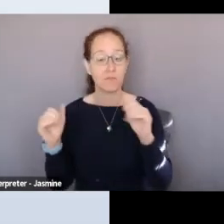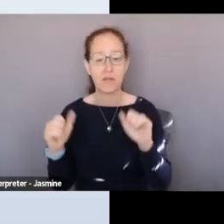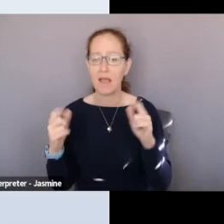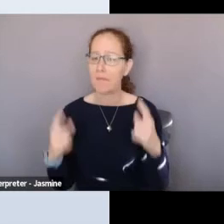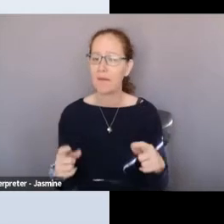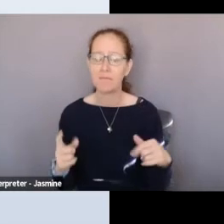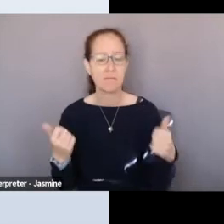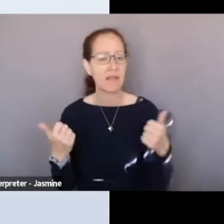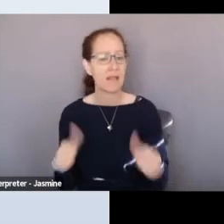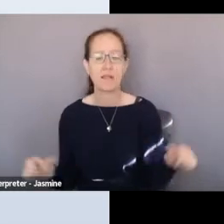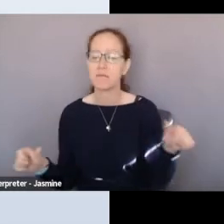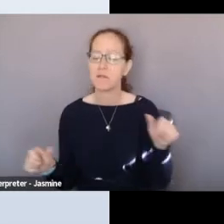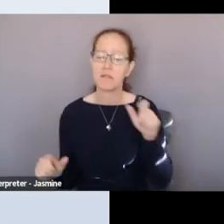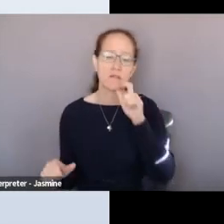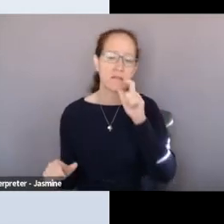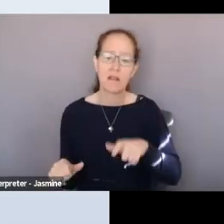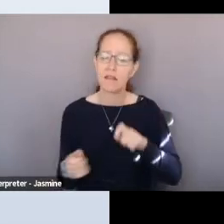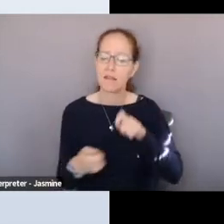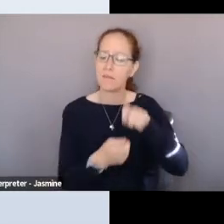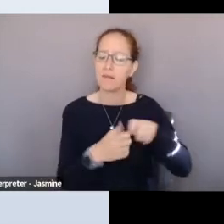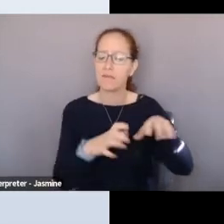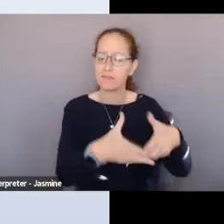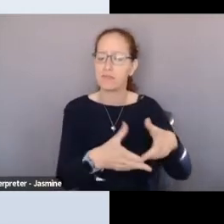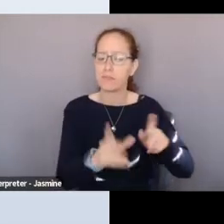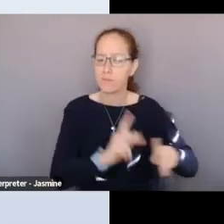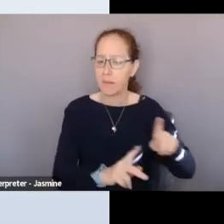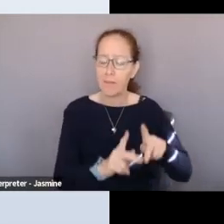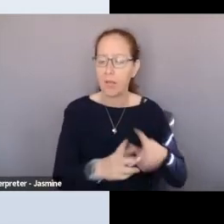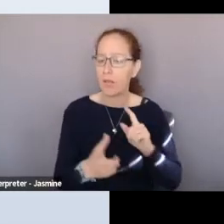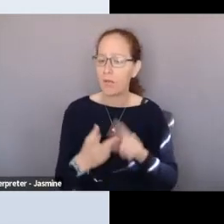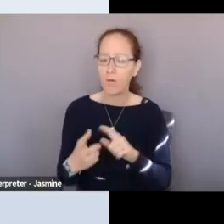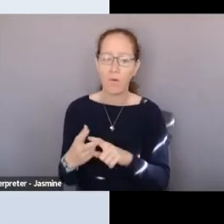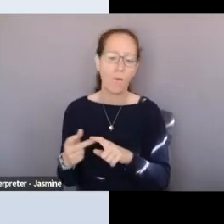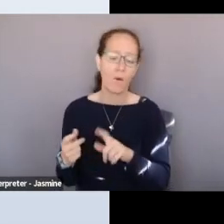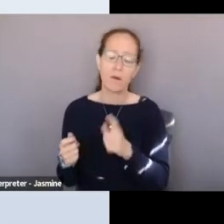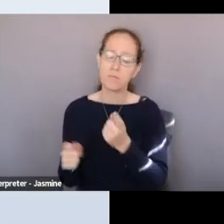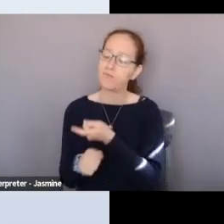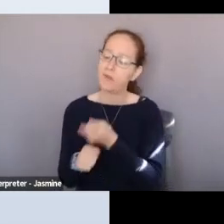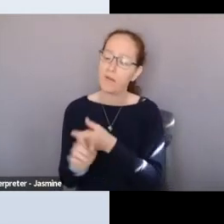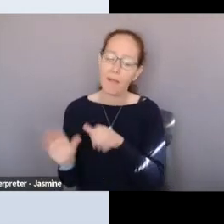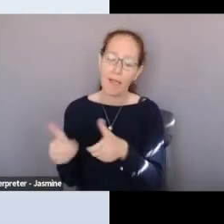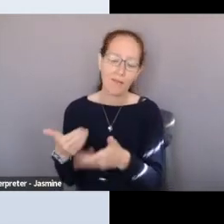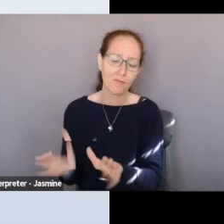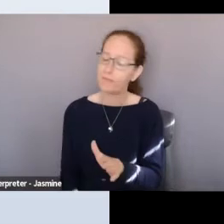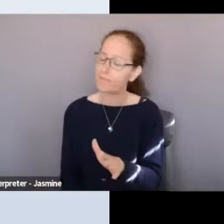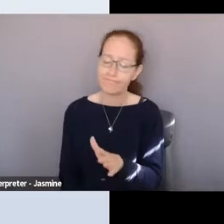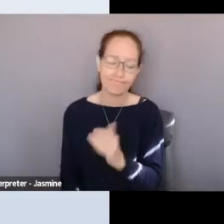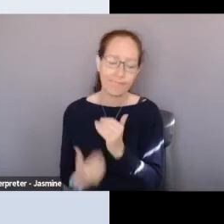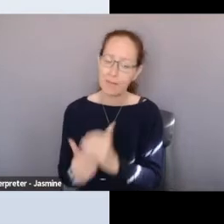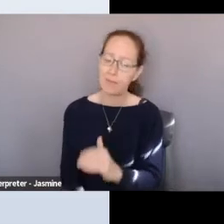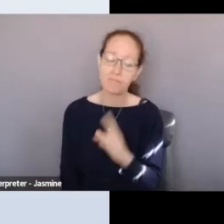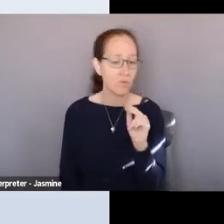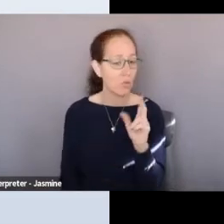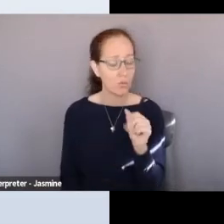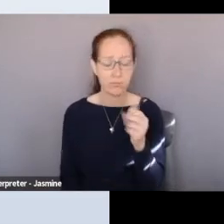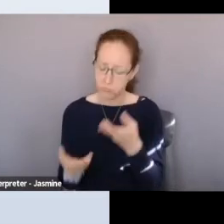not relegated to the traditional classroom. And in this case, for us, we're working with various